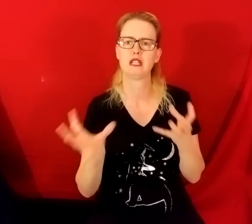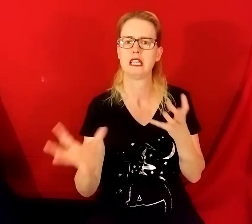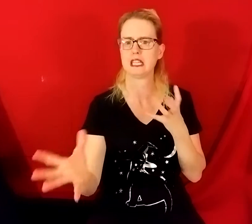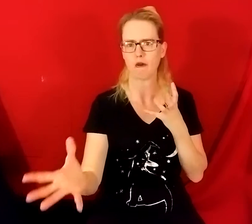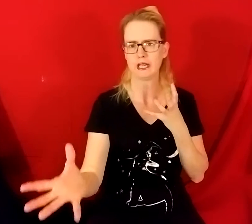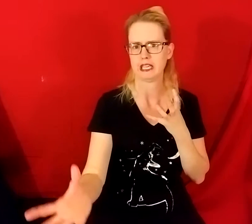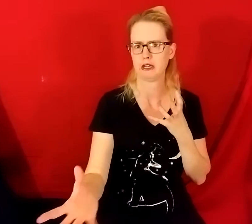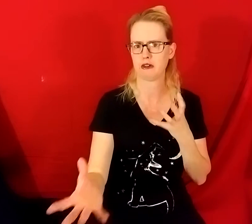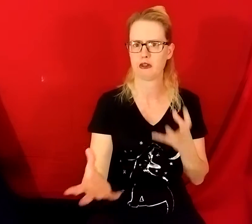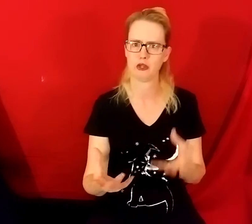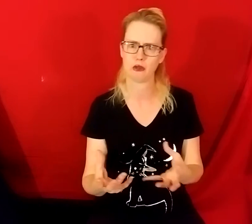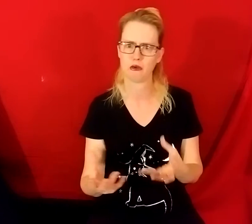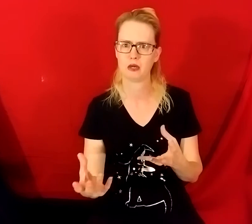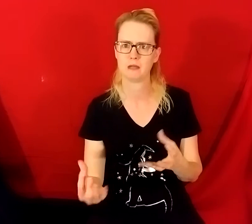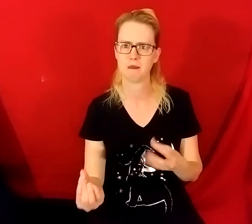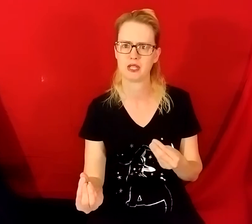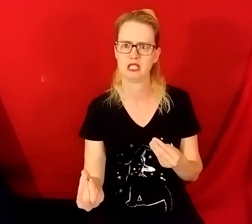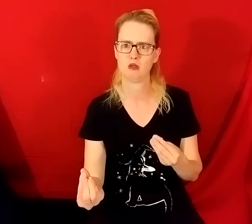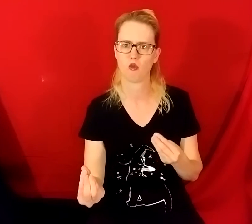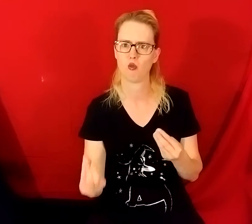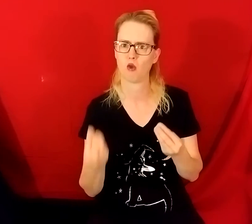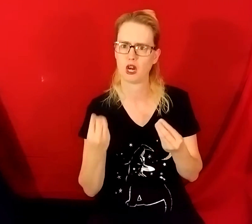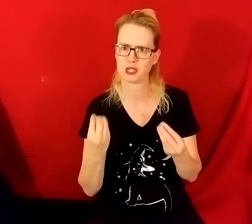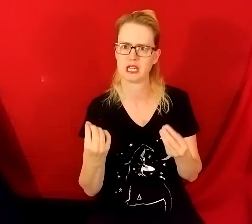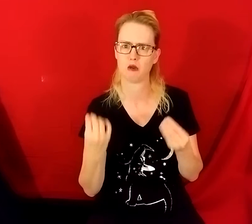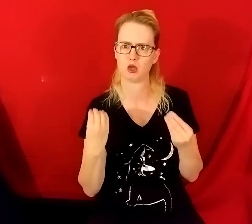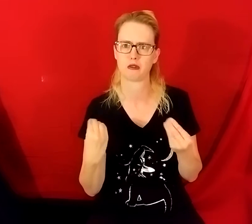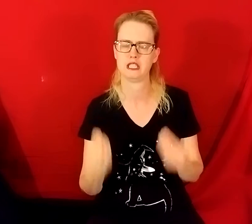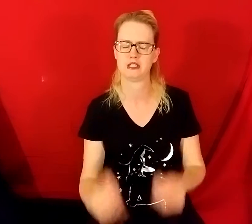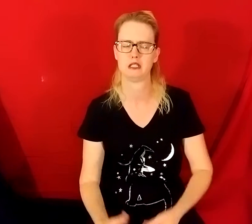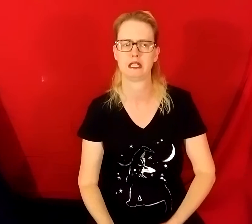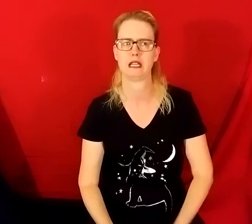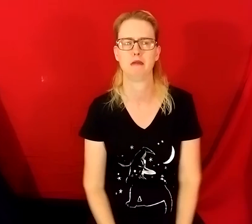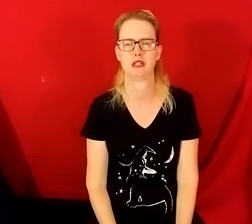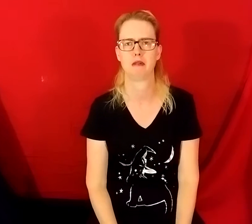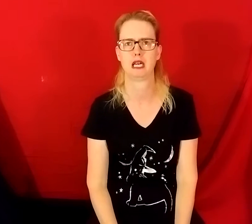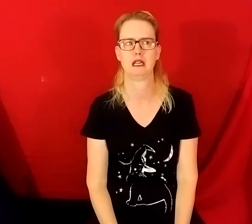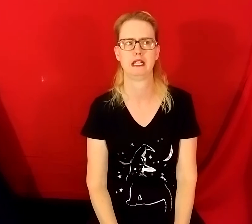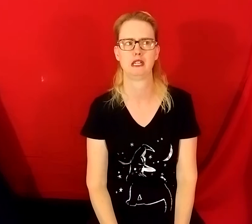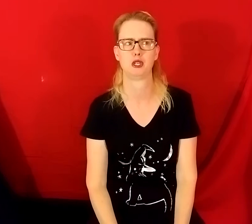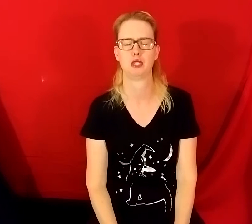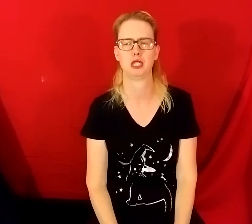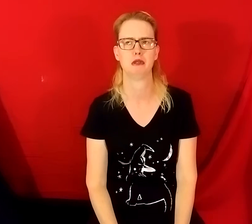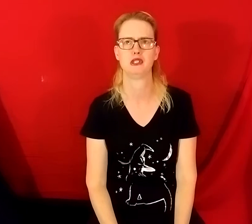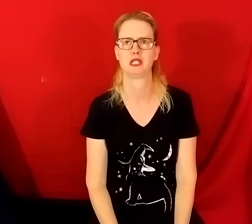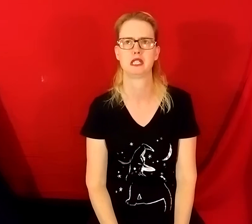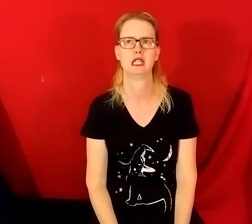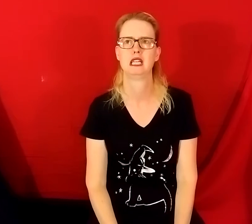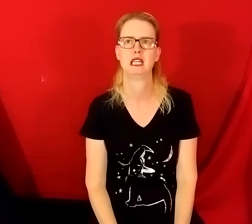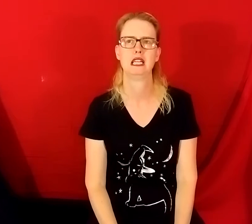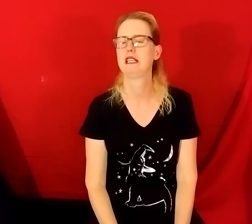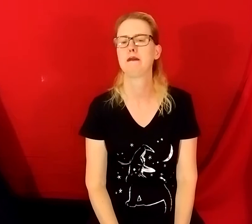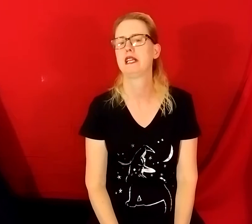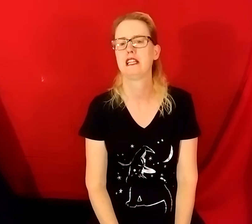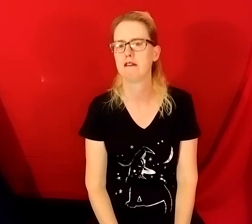that going into watching that World Trade Center that they mentioned about and they showed you, it's just, it seems like it never